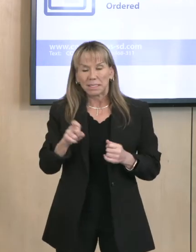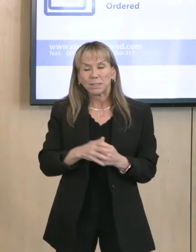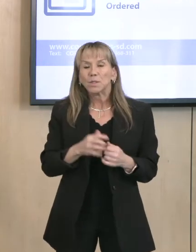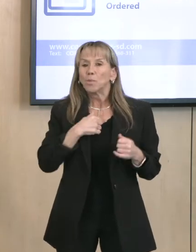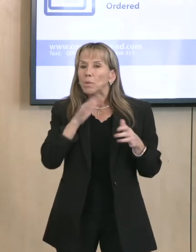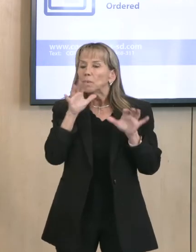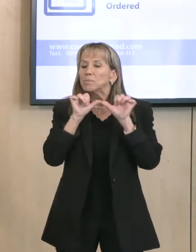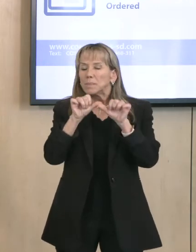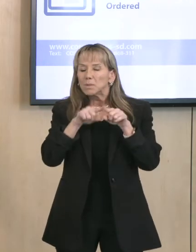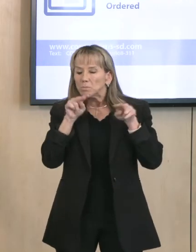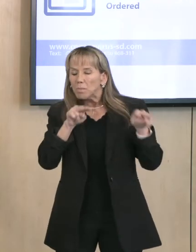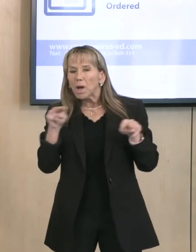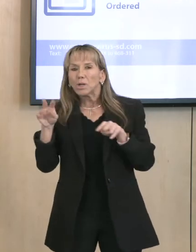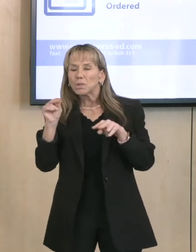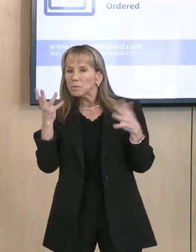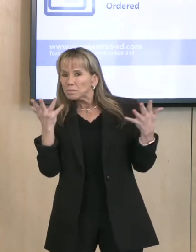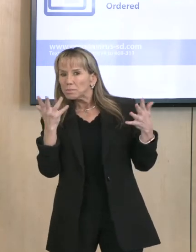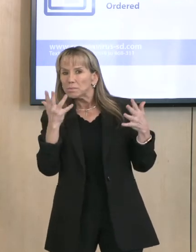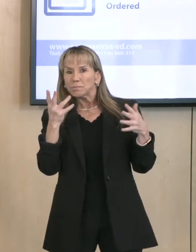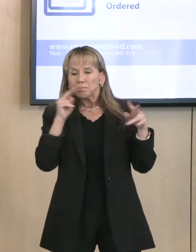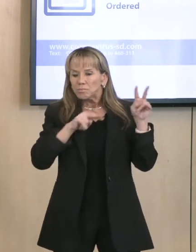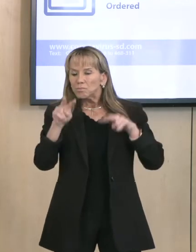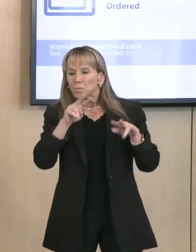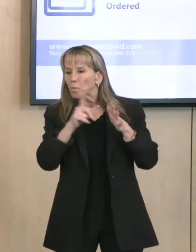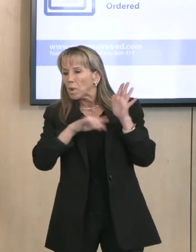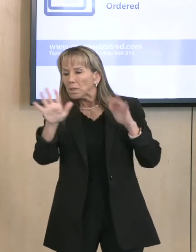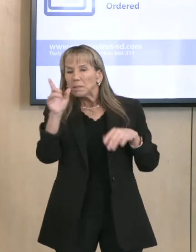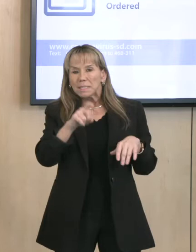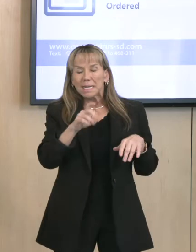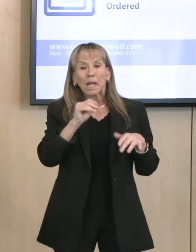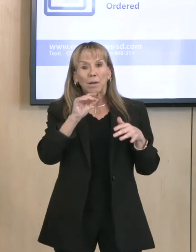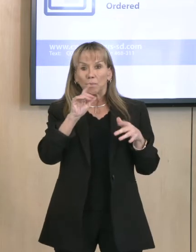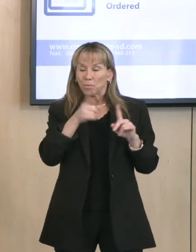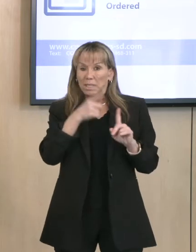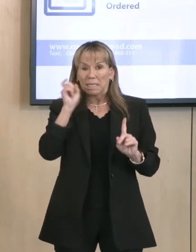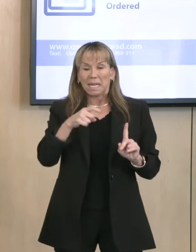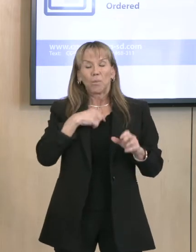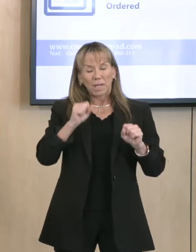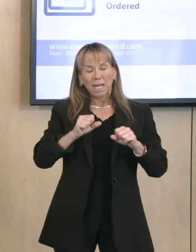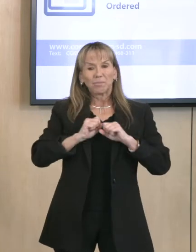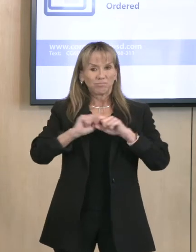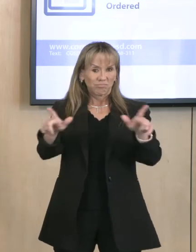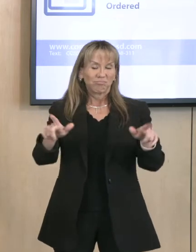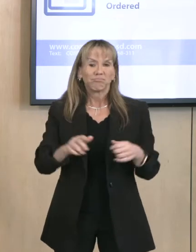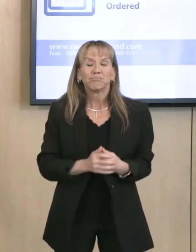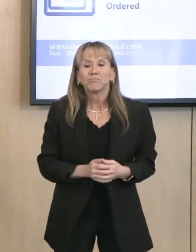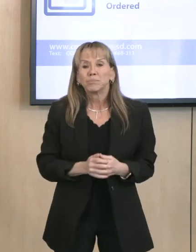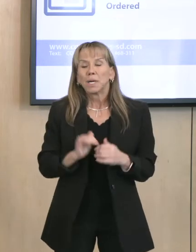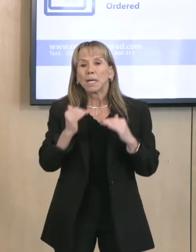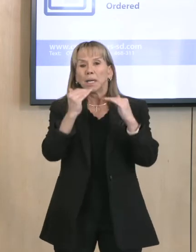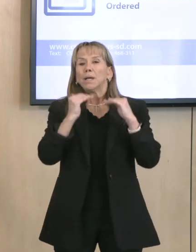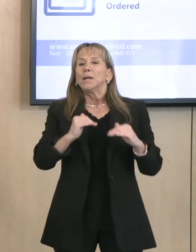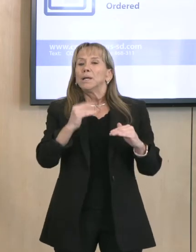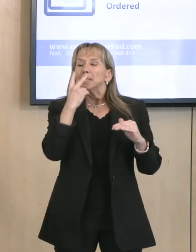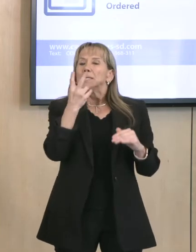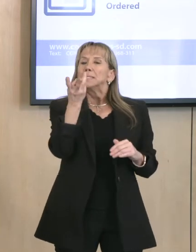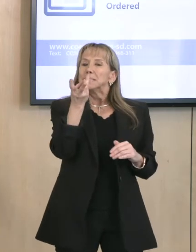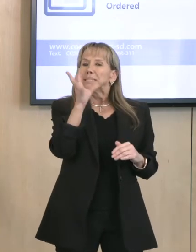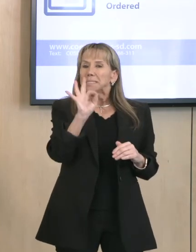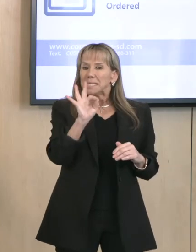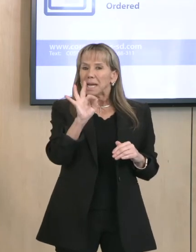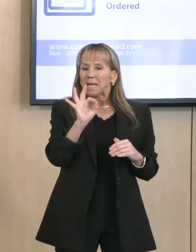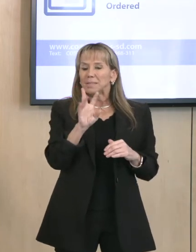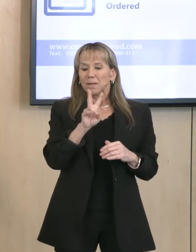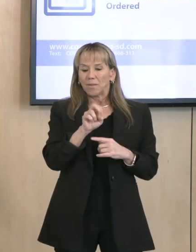will continue to monitor and assess the need, and as needed, we can deploy those. The line below that is 69 ventilators that the county